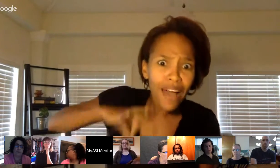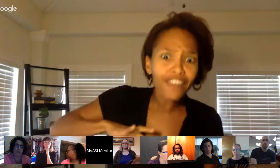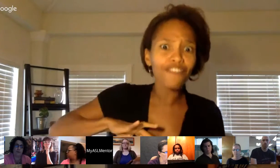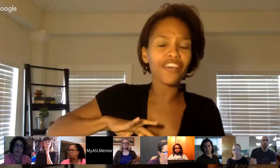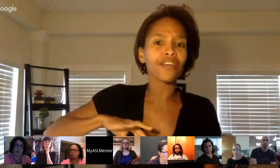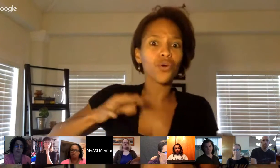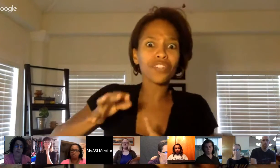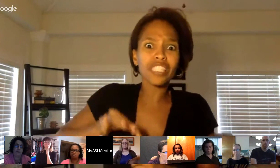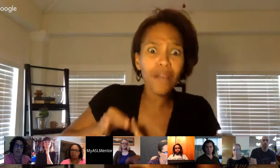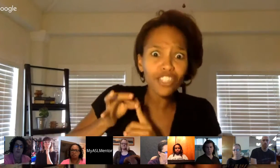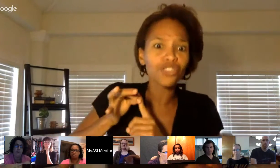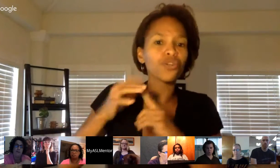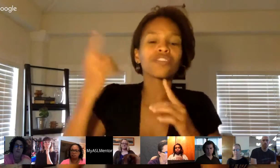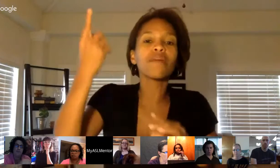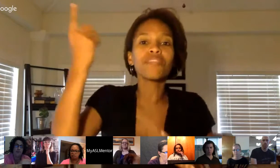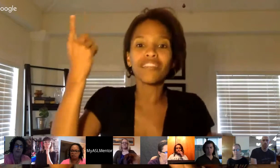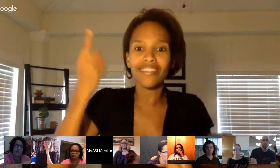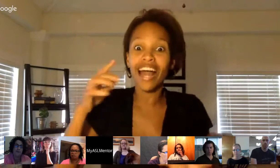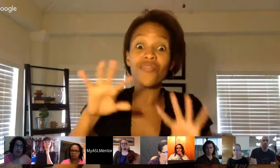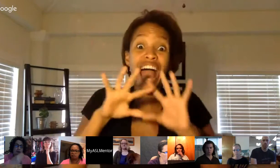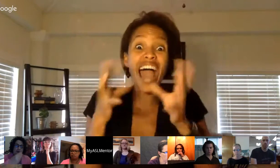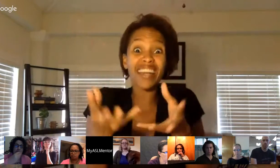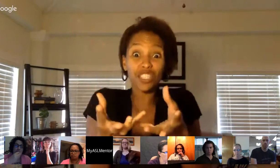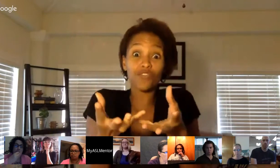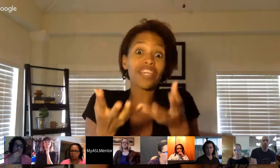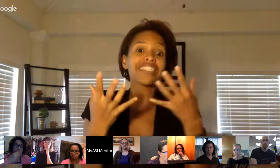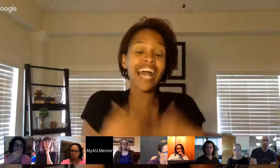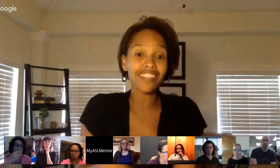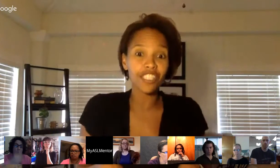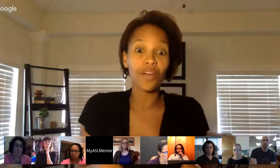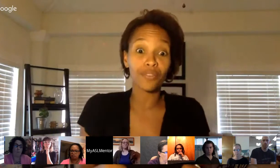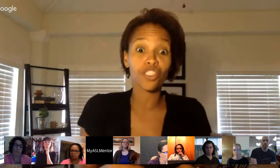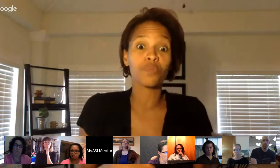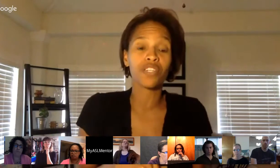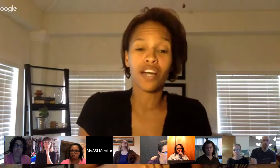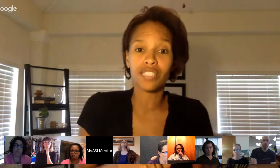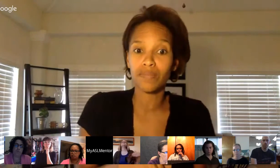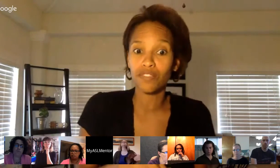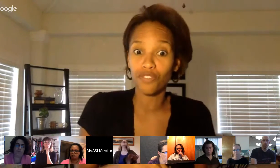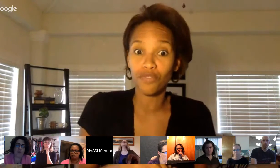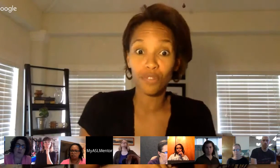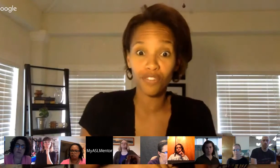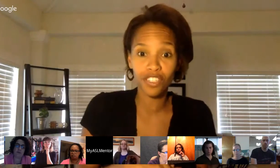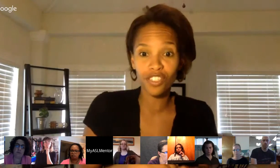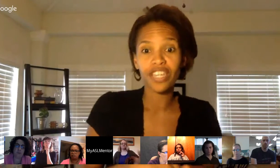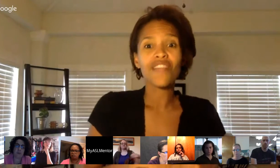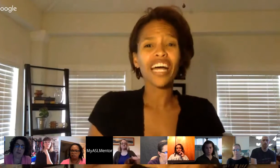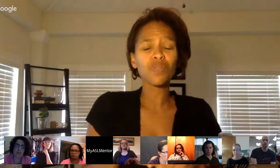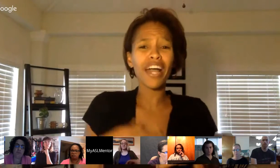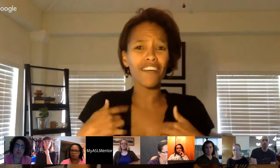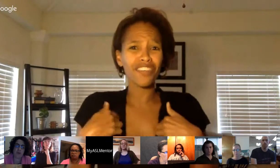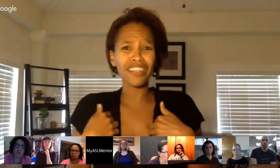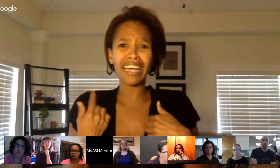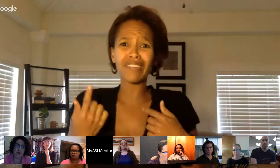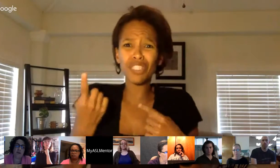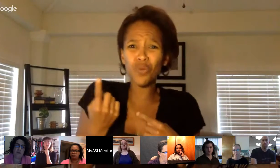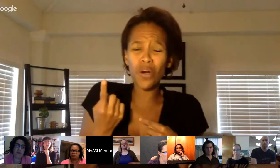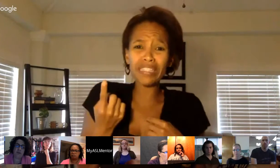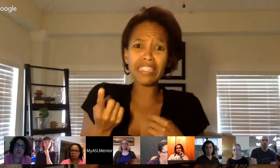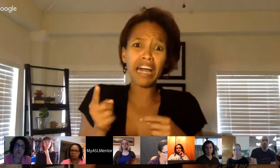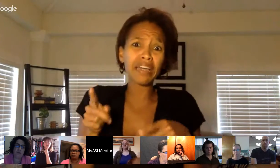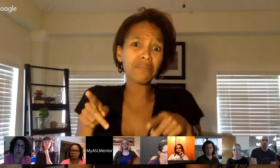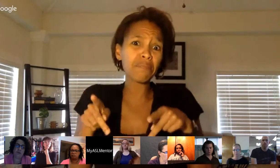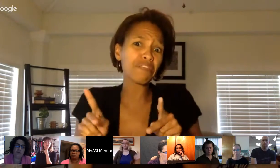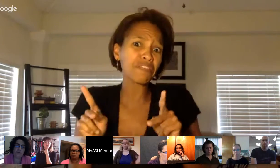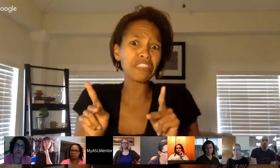it's a benefit, or it's special, or something like that. That is a fantastic way to interpret the concept of privilege. That's why I feel like this